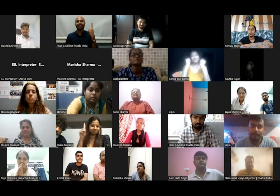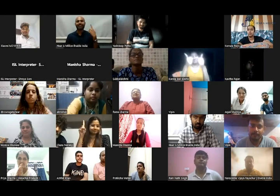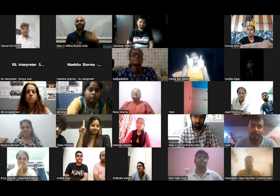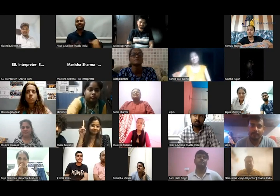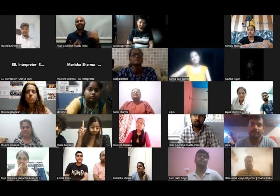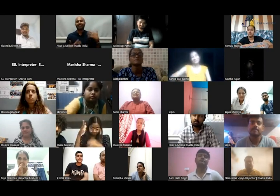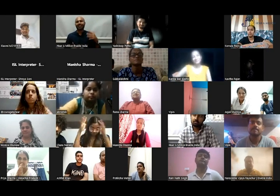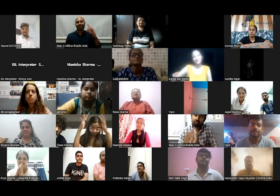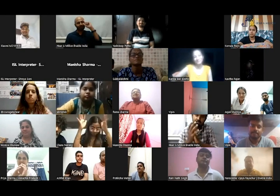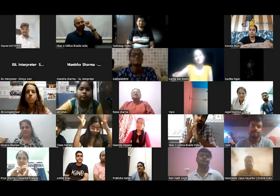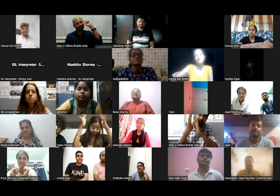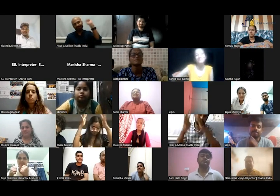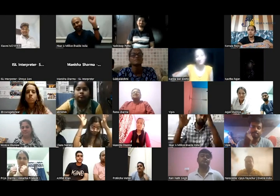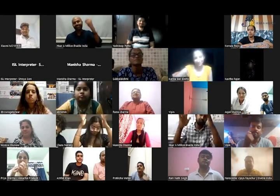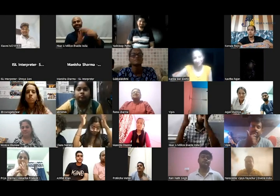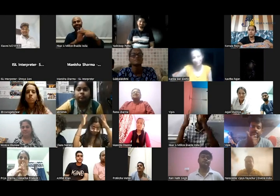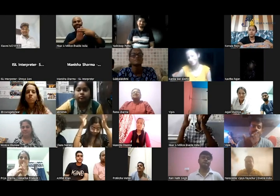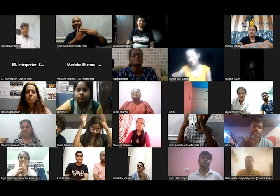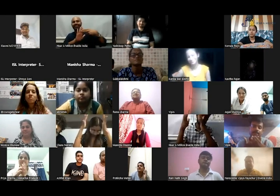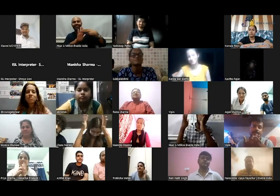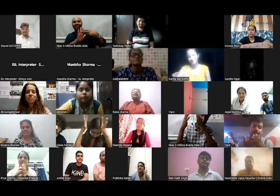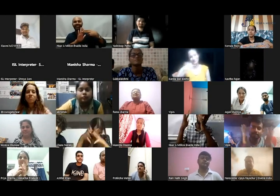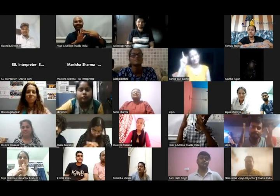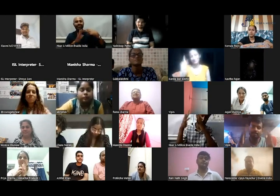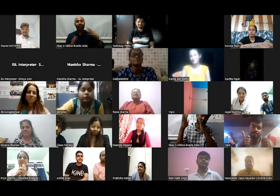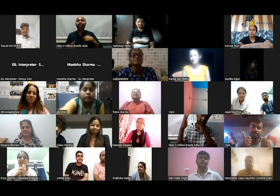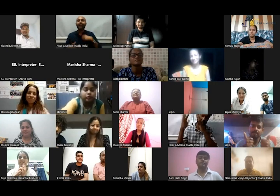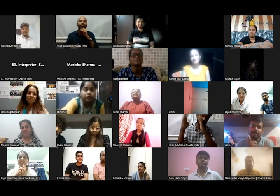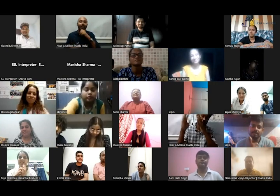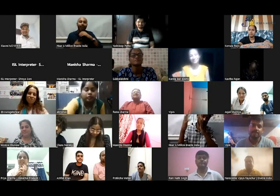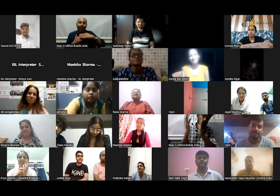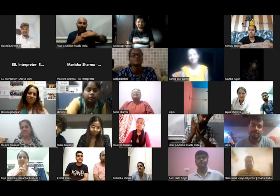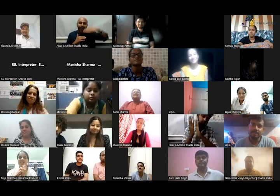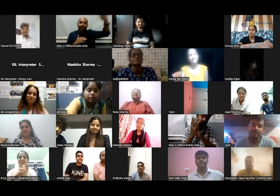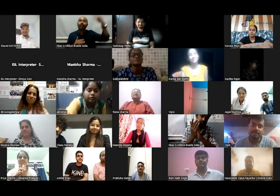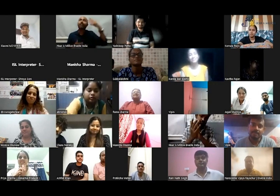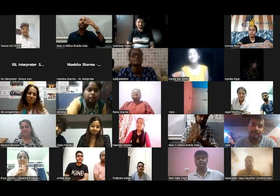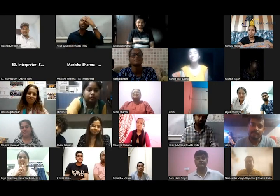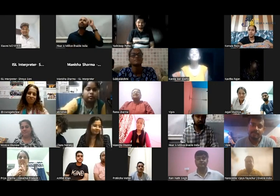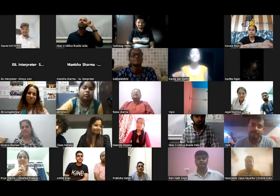Yes, we all, she was the first deaf lawyer that will be remembered